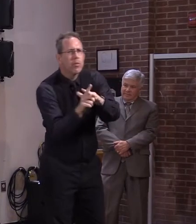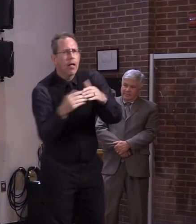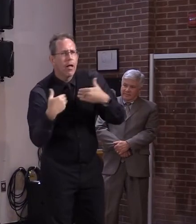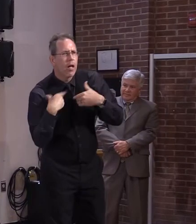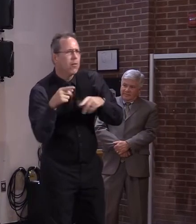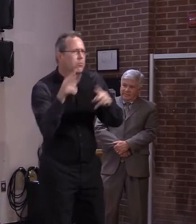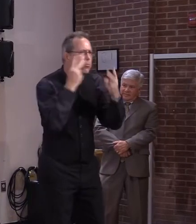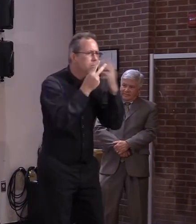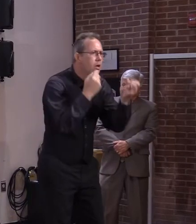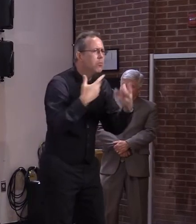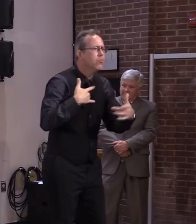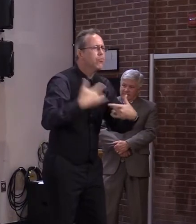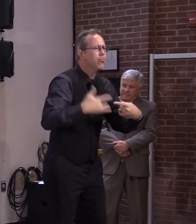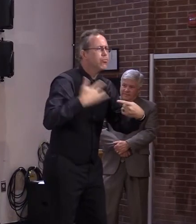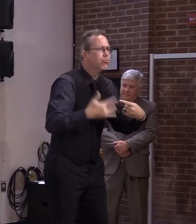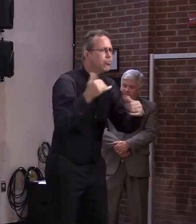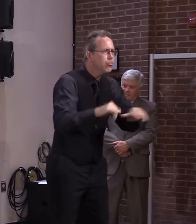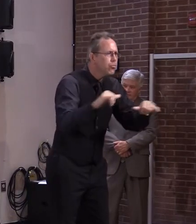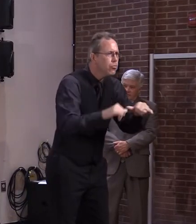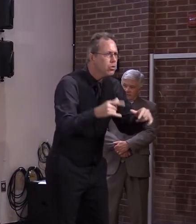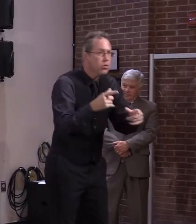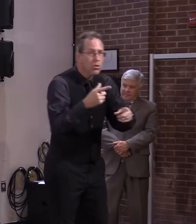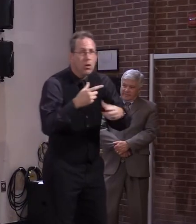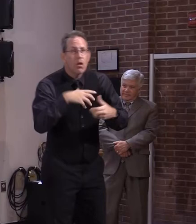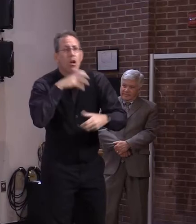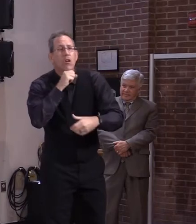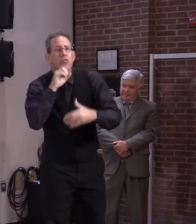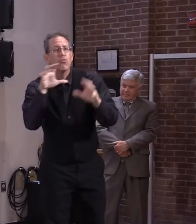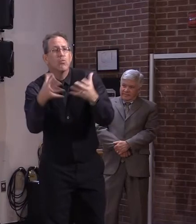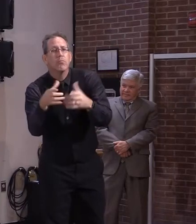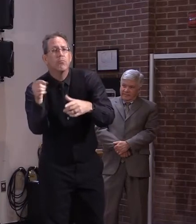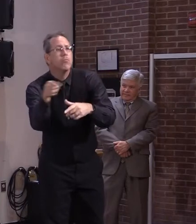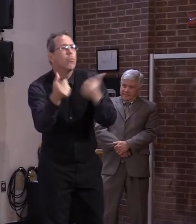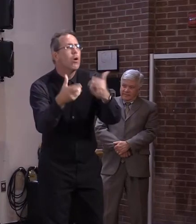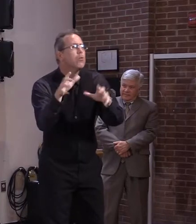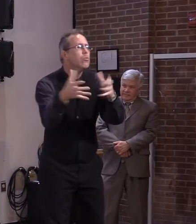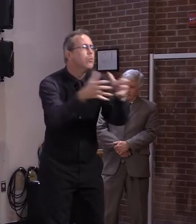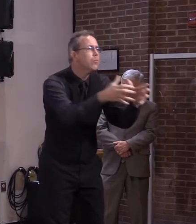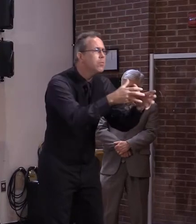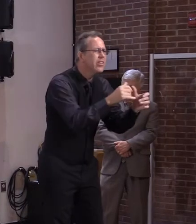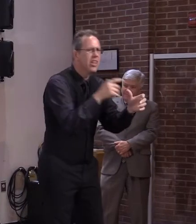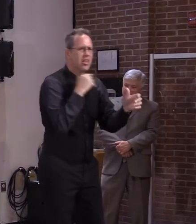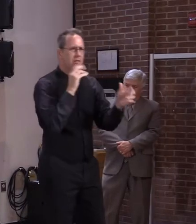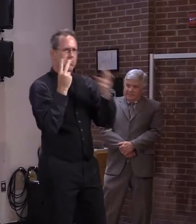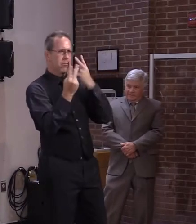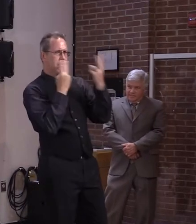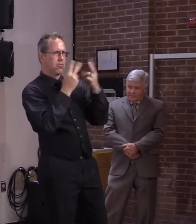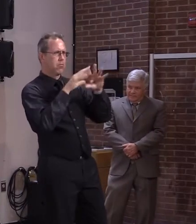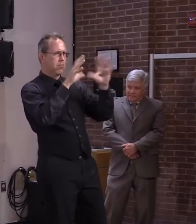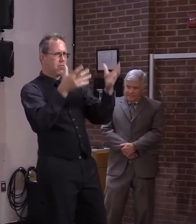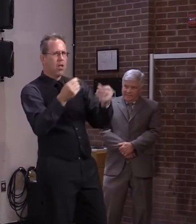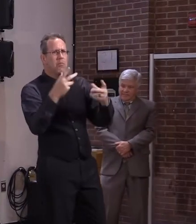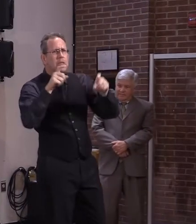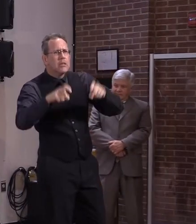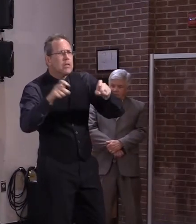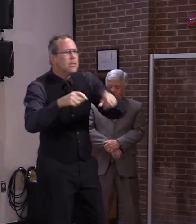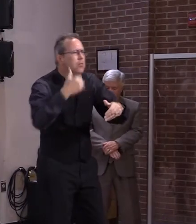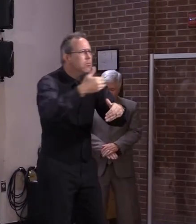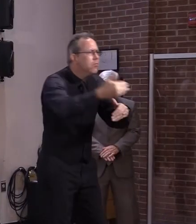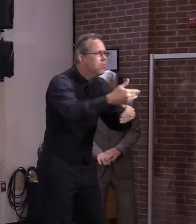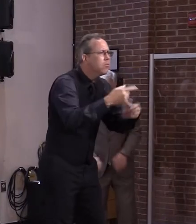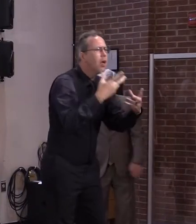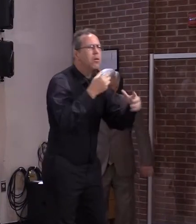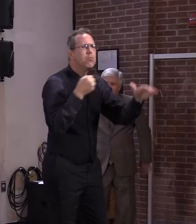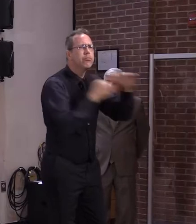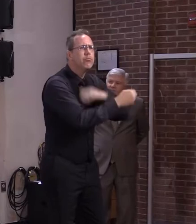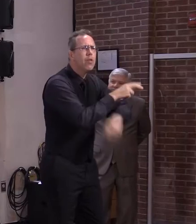among the unvaccinated? Is it elderly people? What's our testing volume? What are our hospitalization rates? And then we look at those for the region